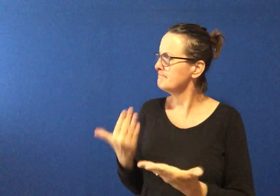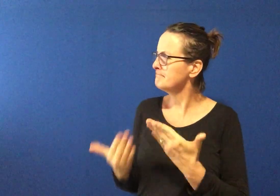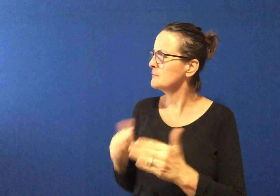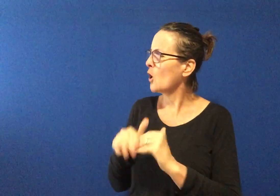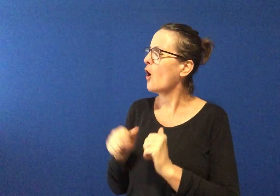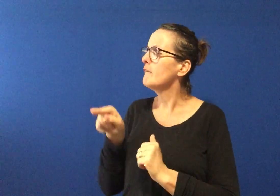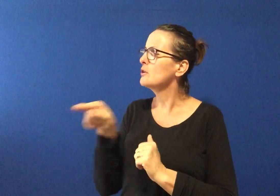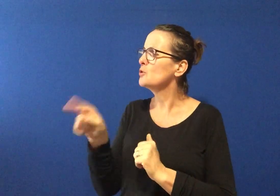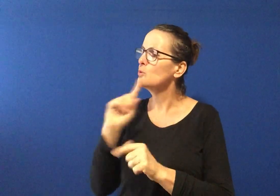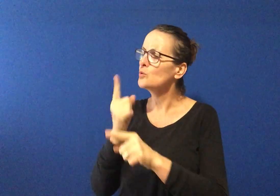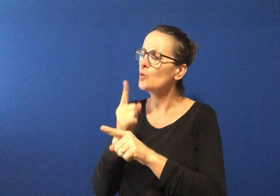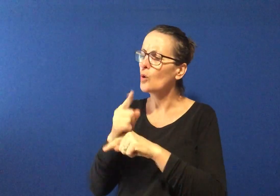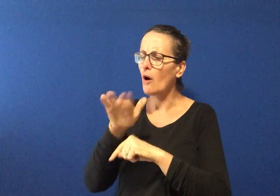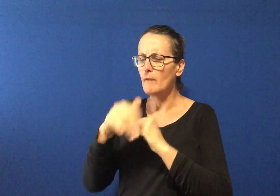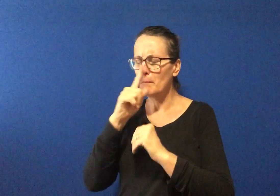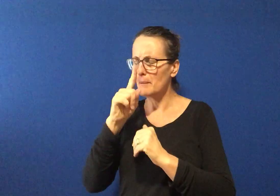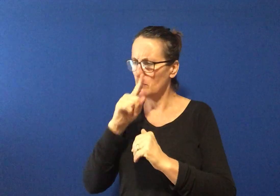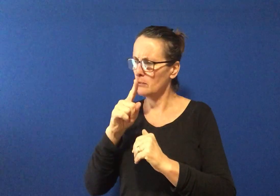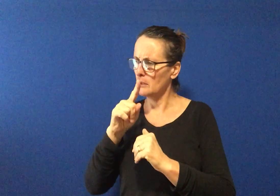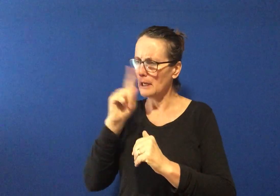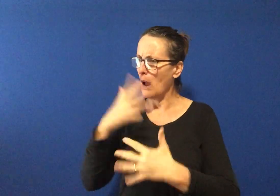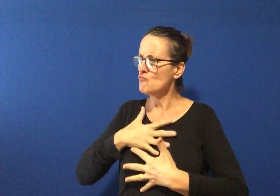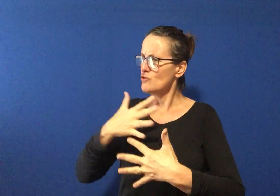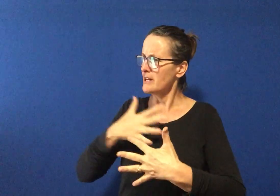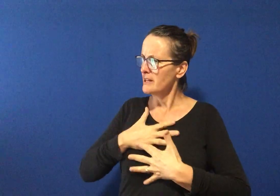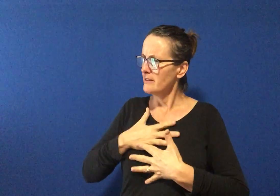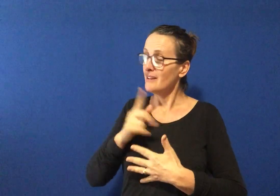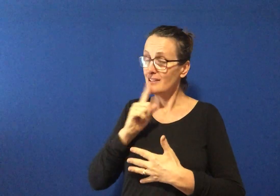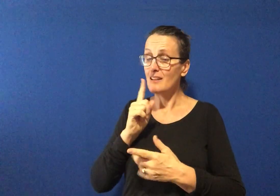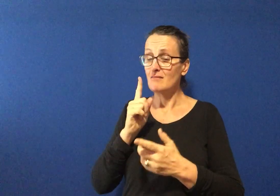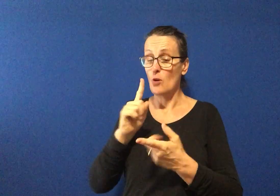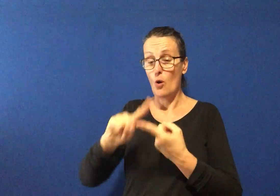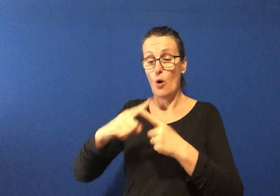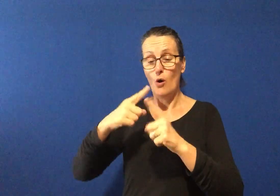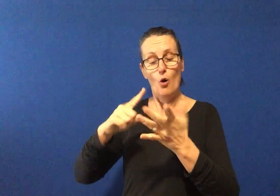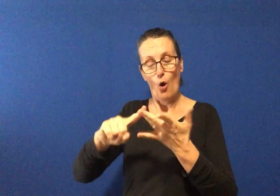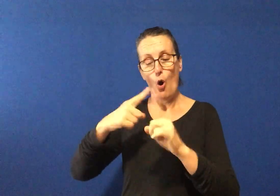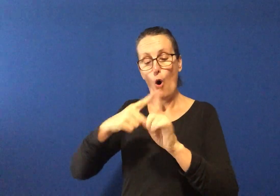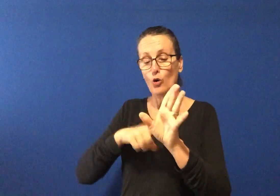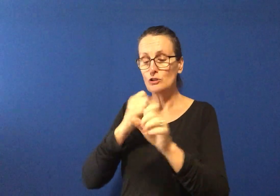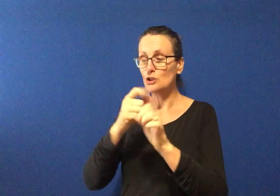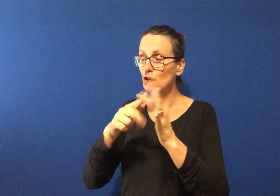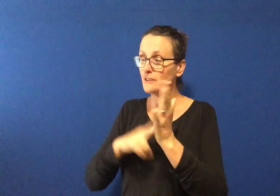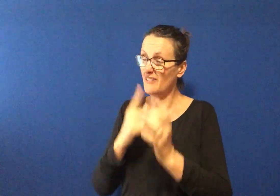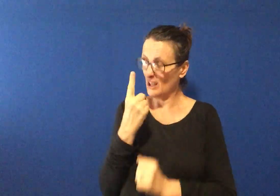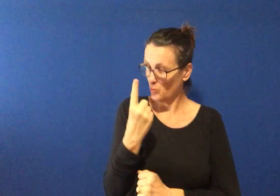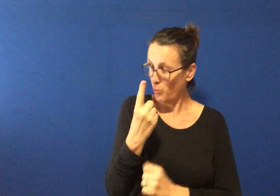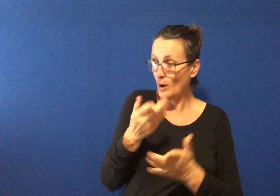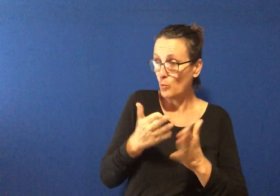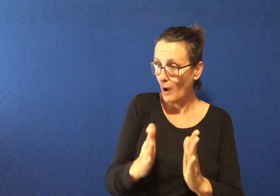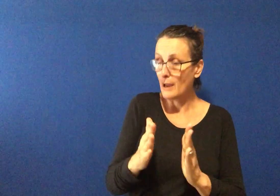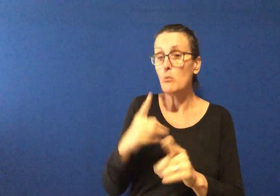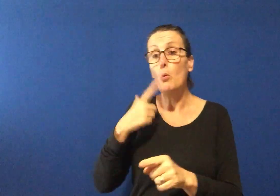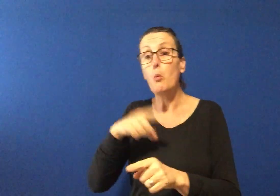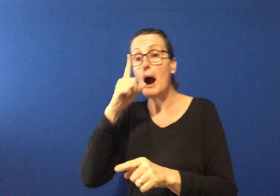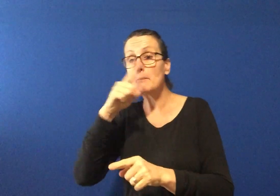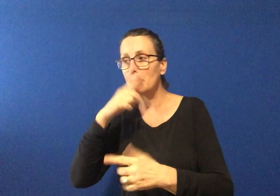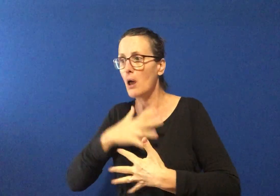people experience wearing masks, and saying that oxygen saturation is only a crude measure of determining the cause of breathlessness. There might be other